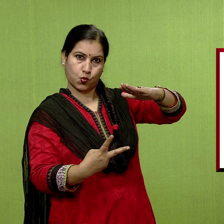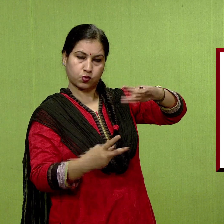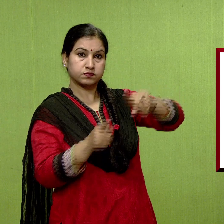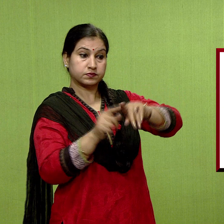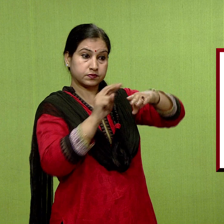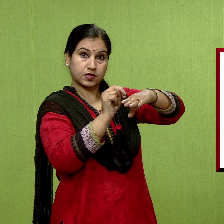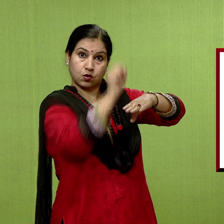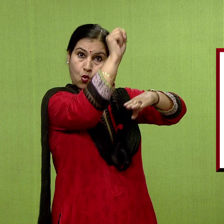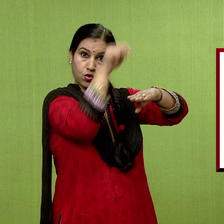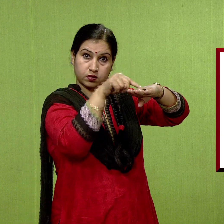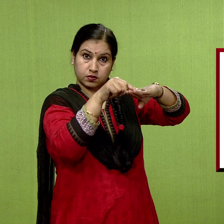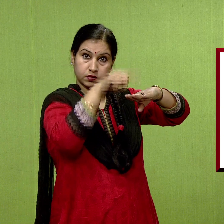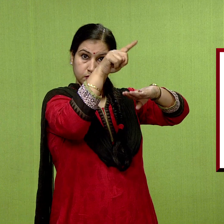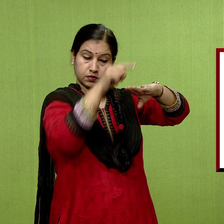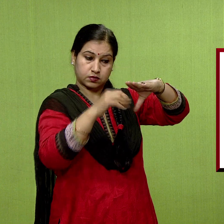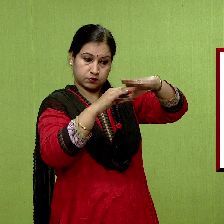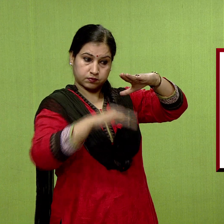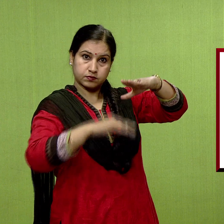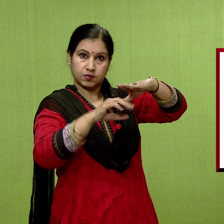northern and southern hemisphere.